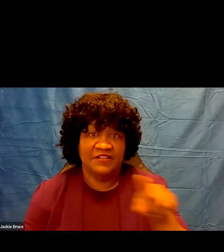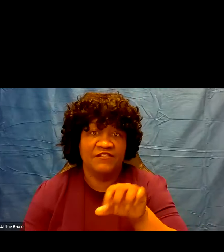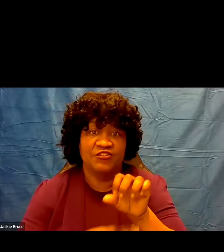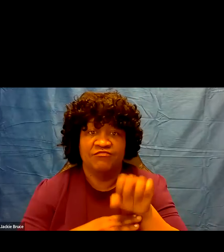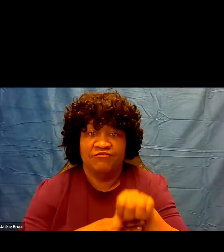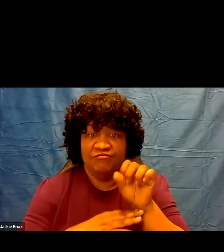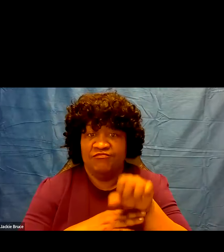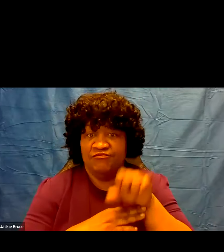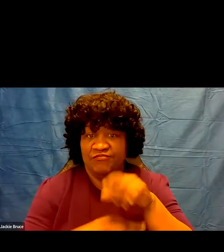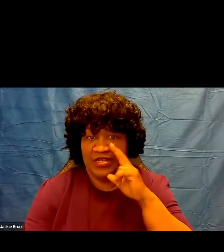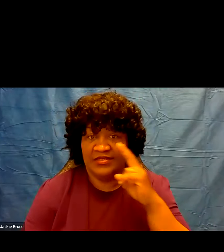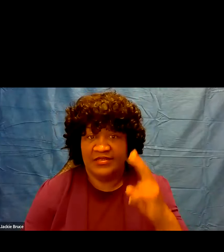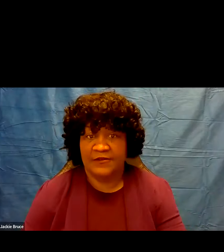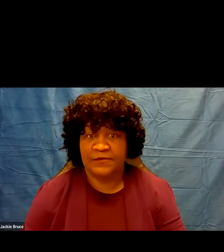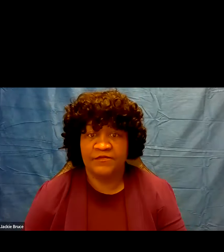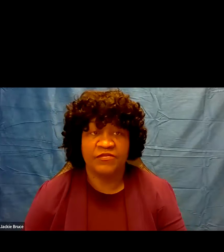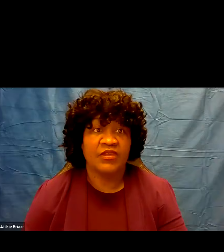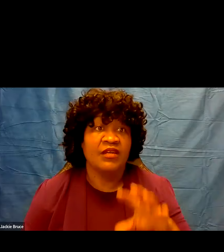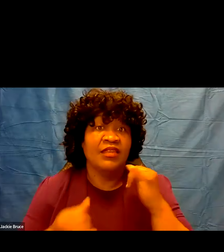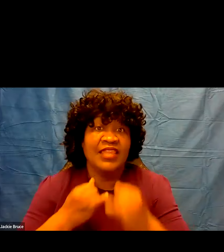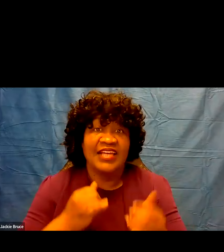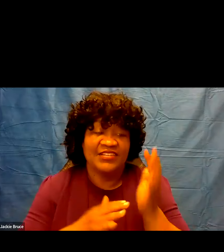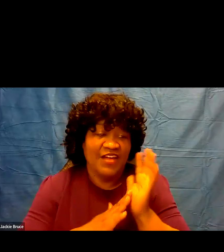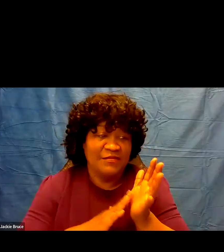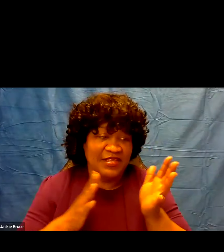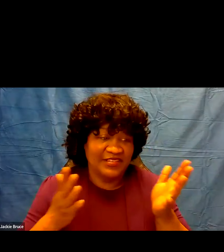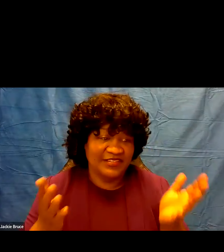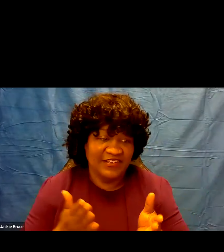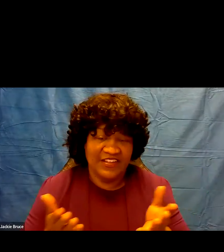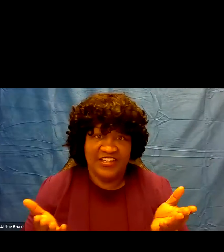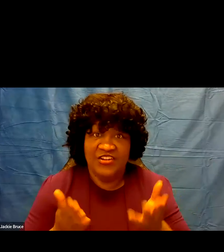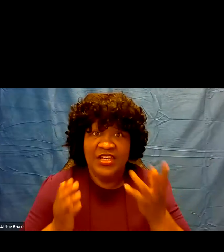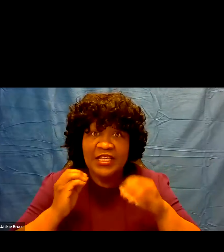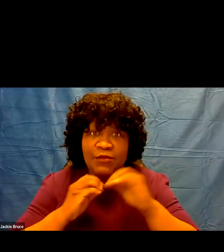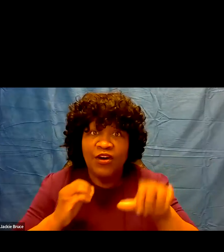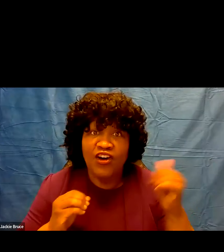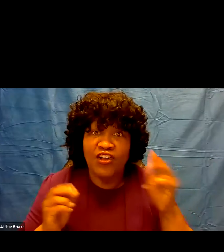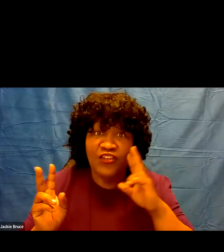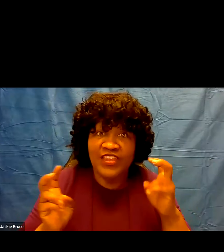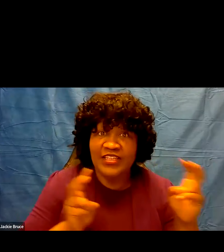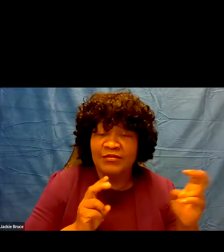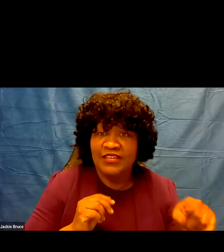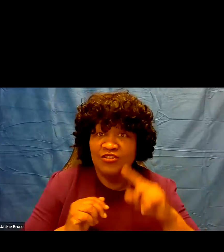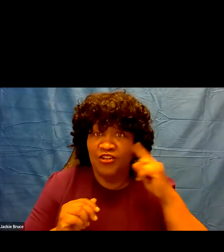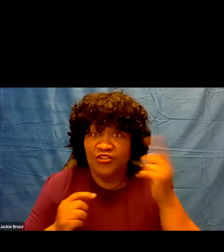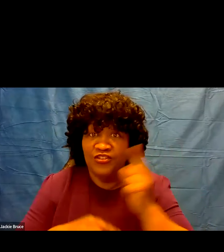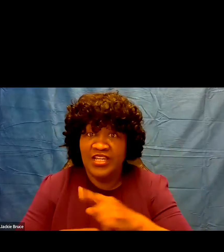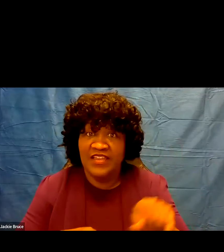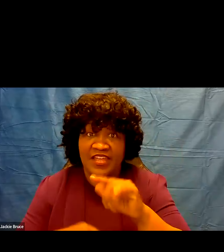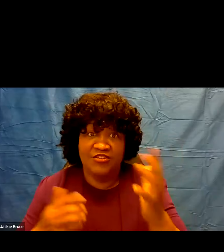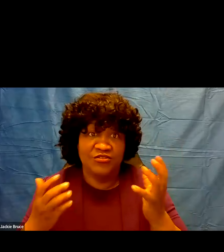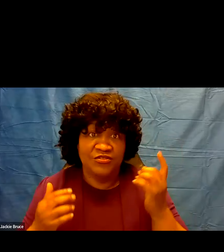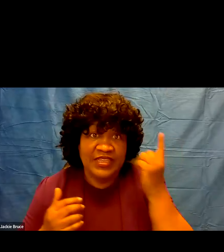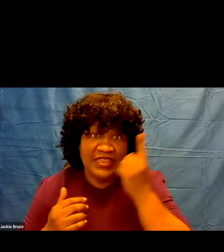there. In our last 5 minutes on this discussion, are there any other themes that you heard today that you